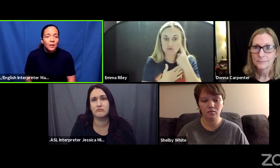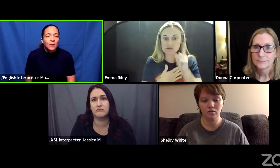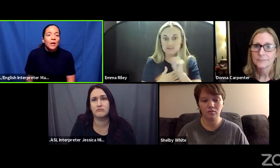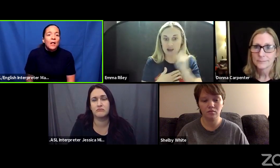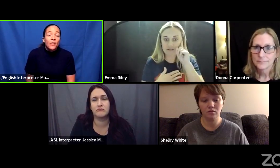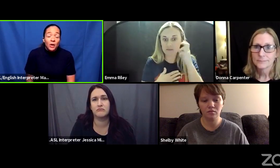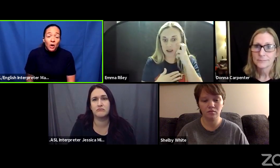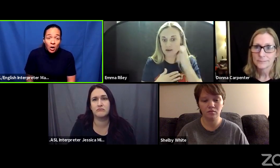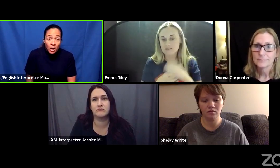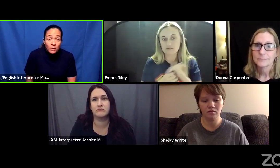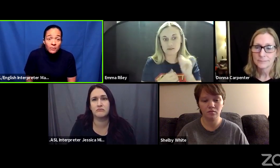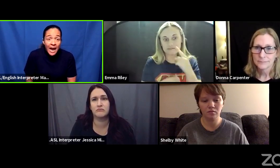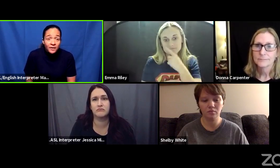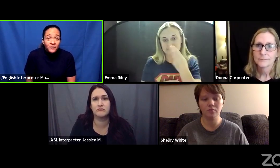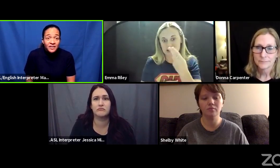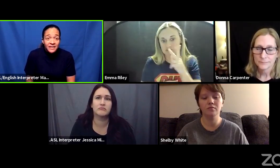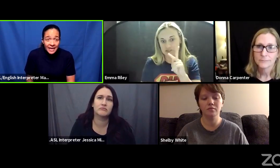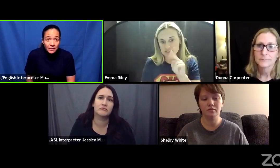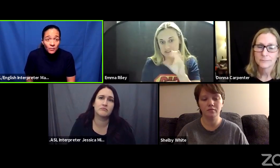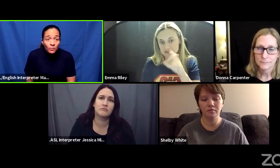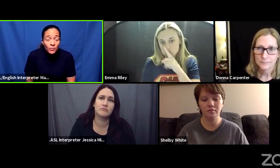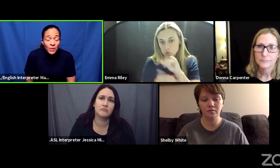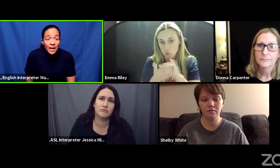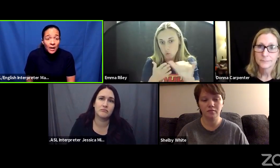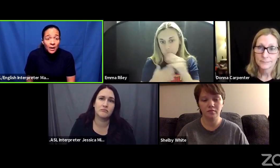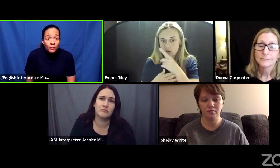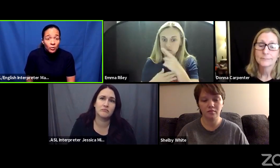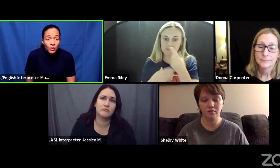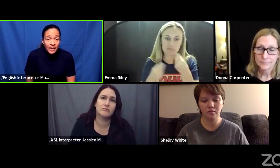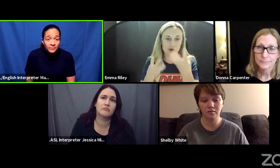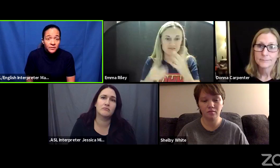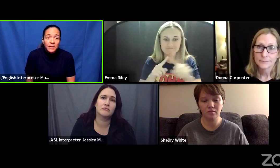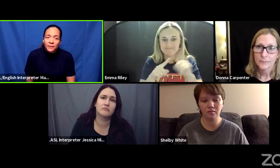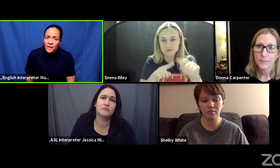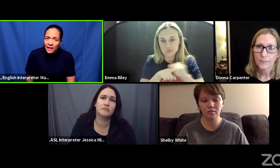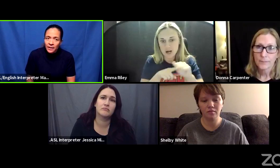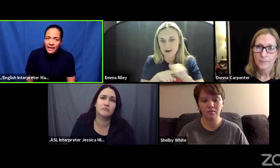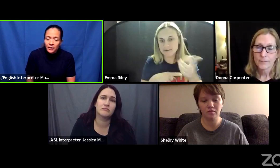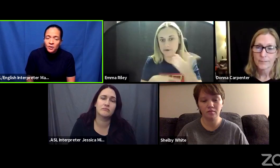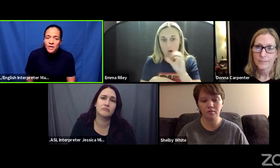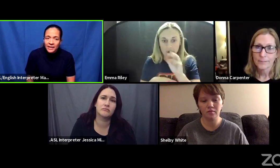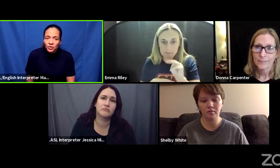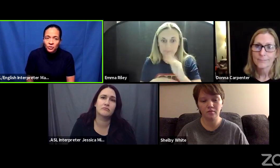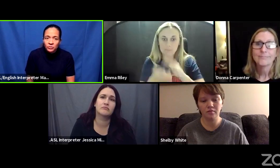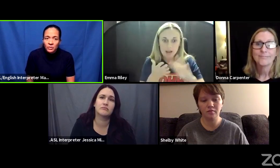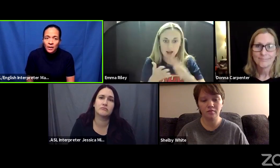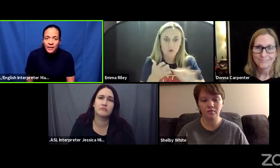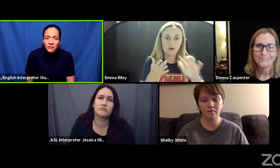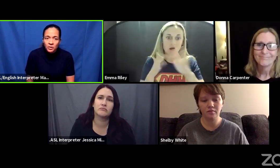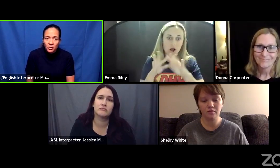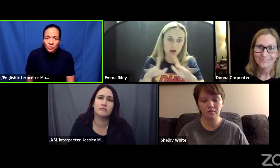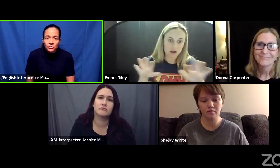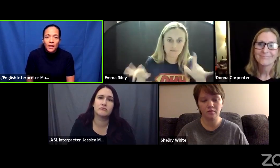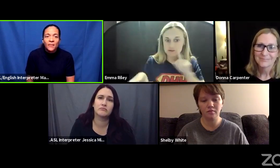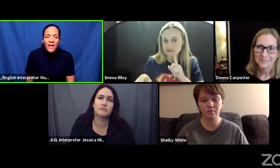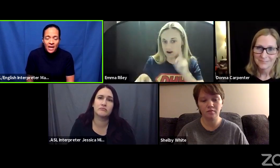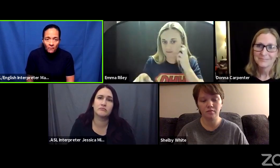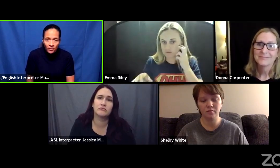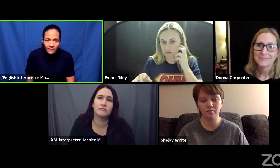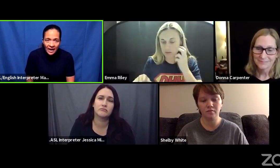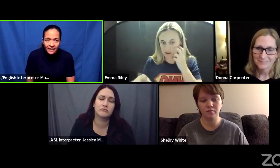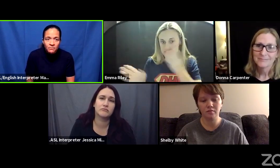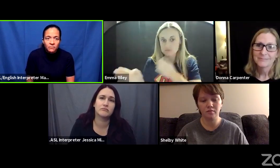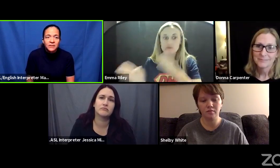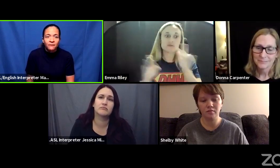transition. There are out-of-state programs, the Helen Keller National Institute,